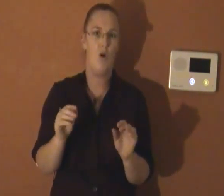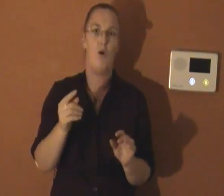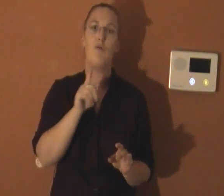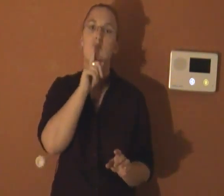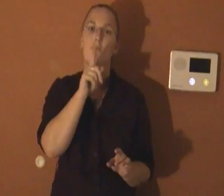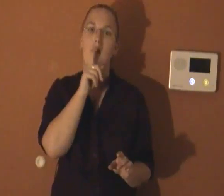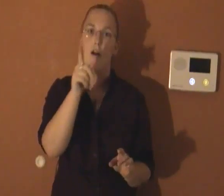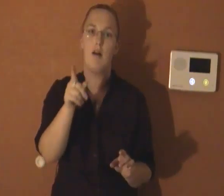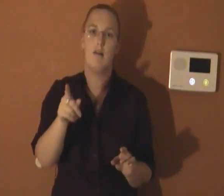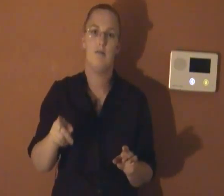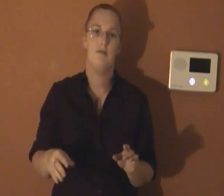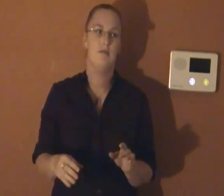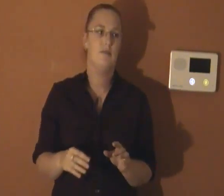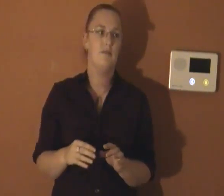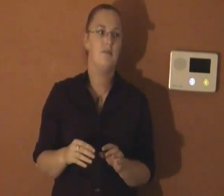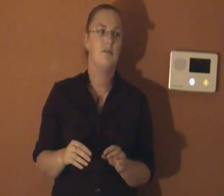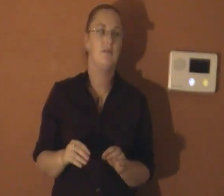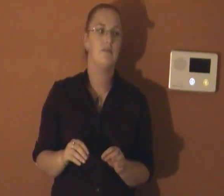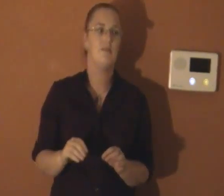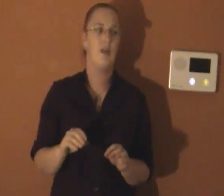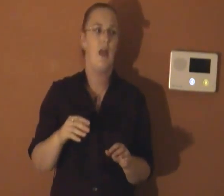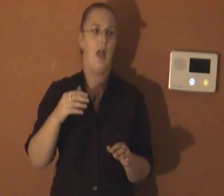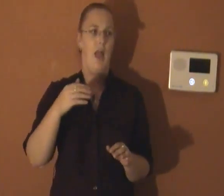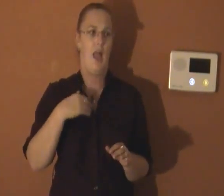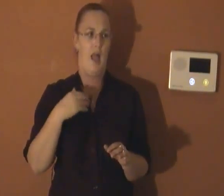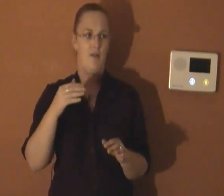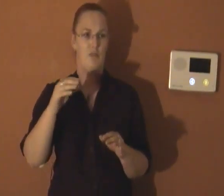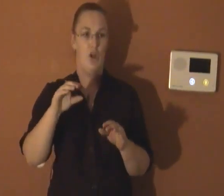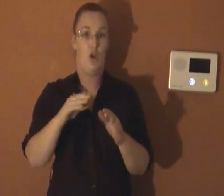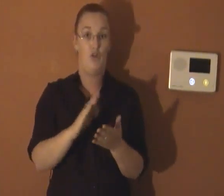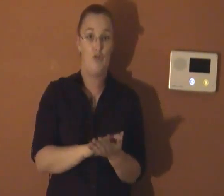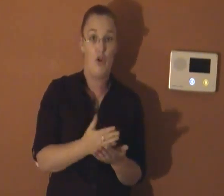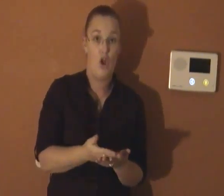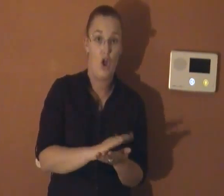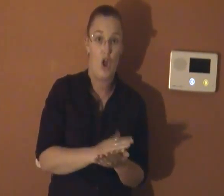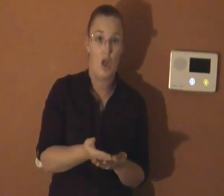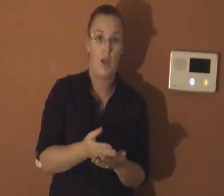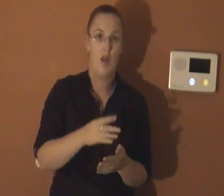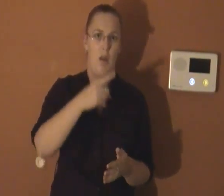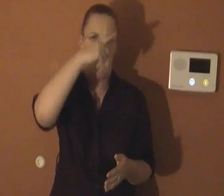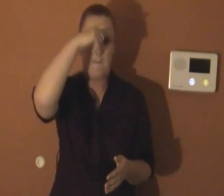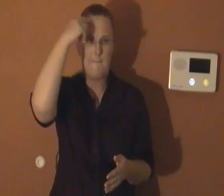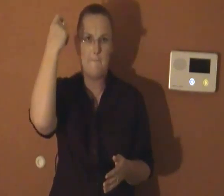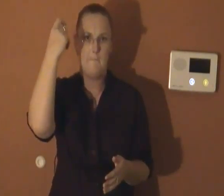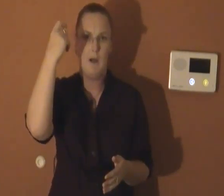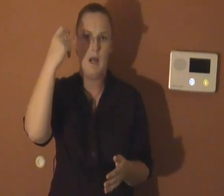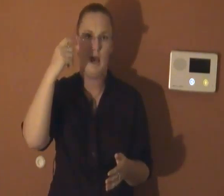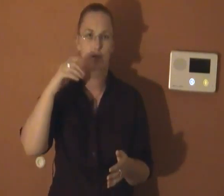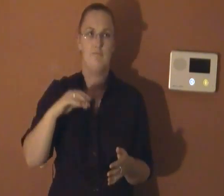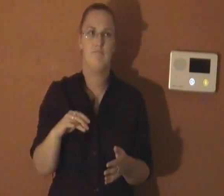They had to cook on a black leaded stove with the heat of coal from the fire.